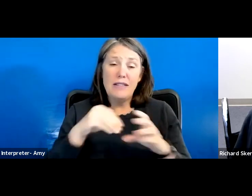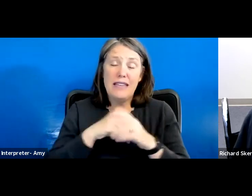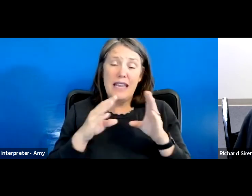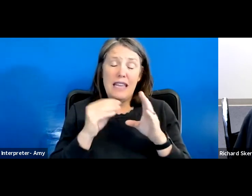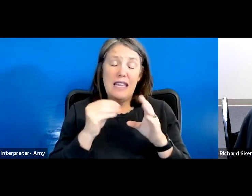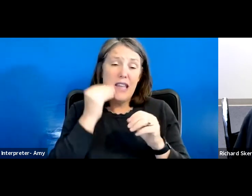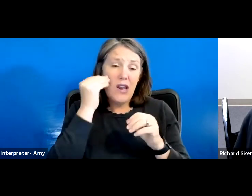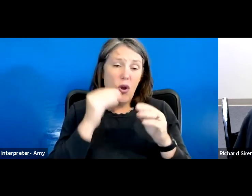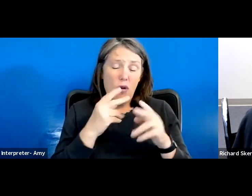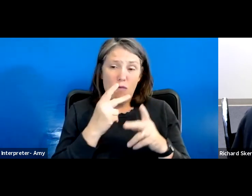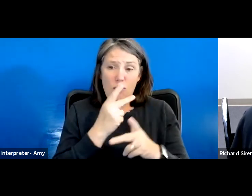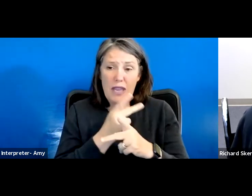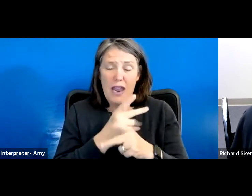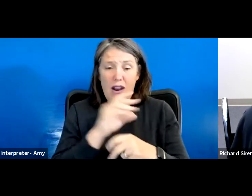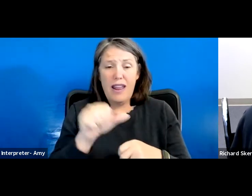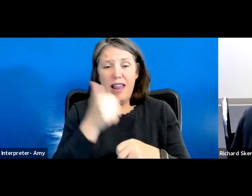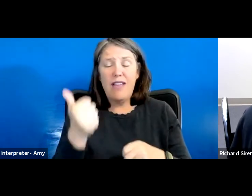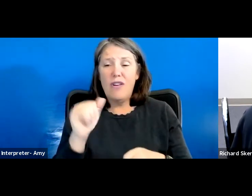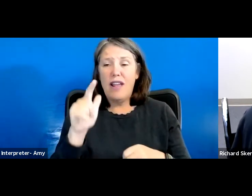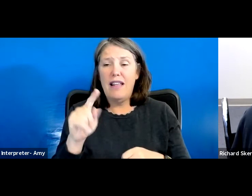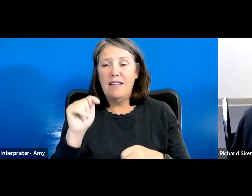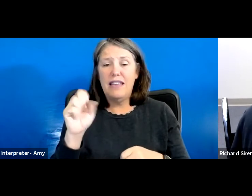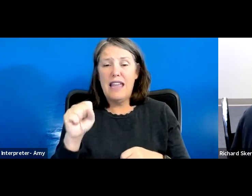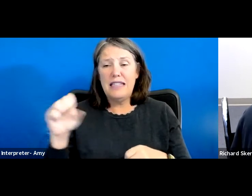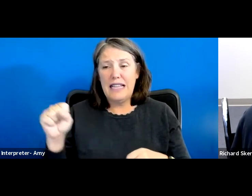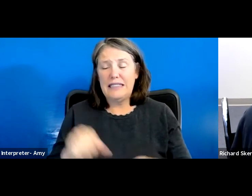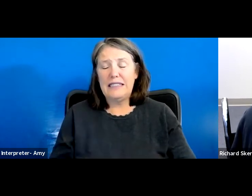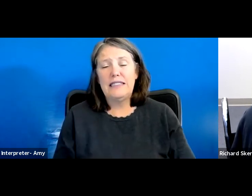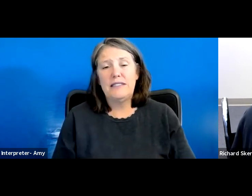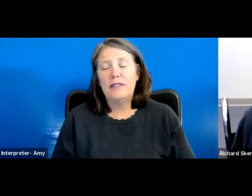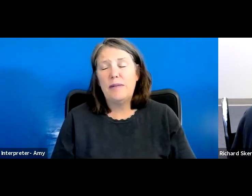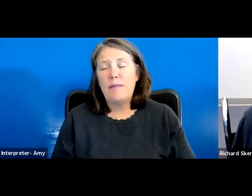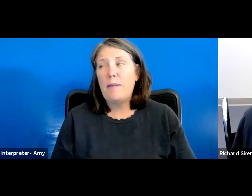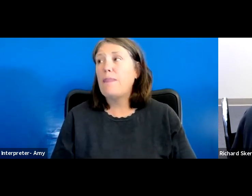care, and other LTSS. And